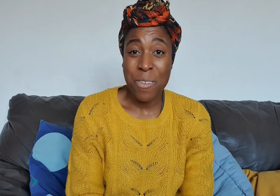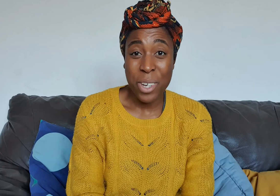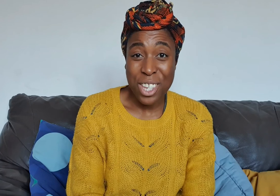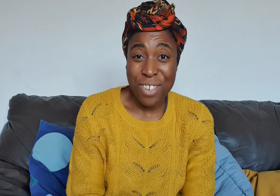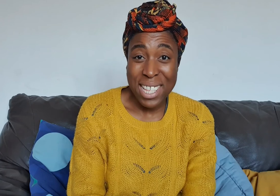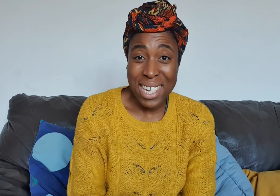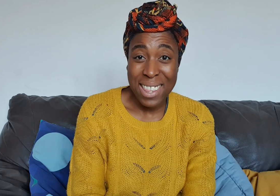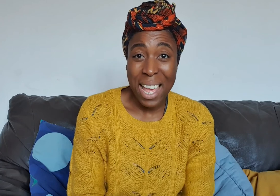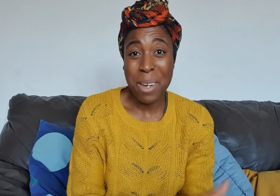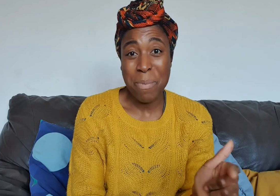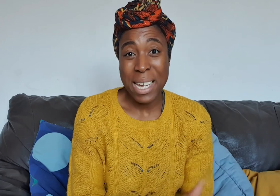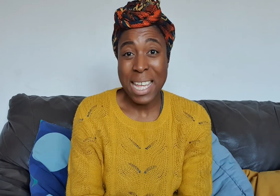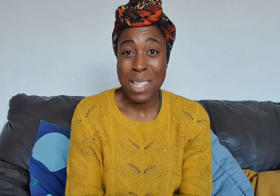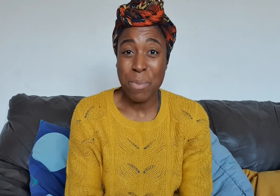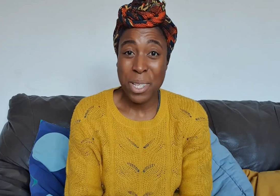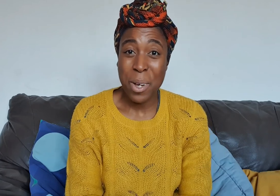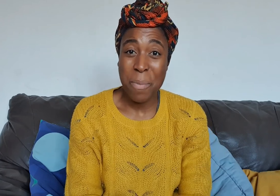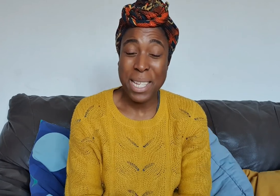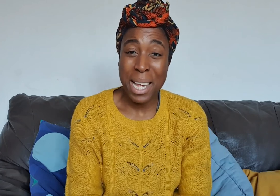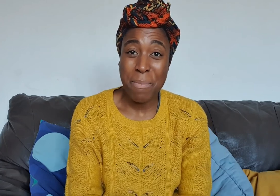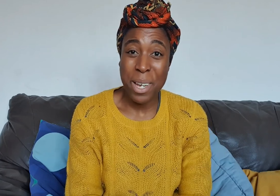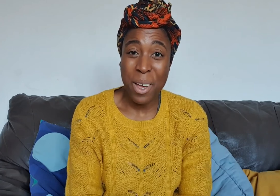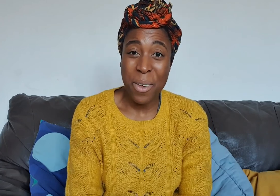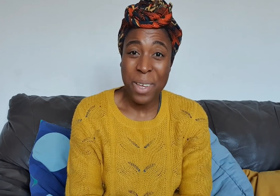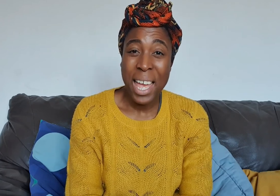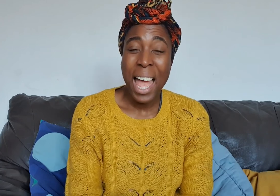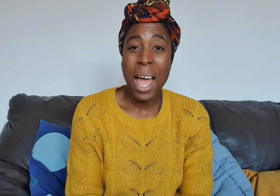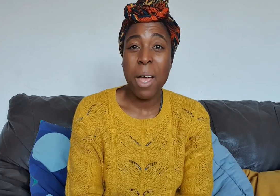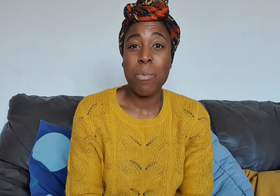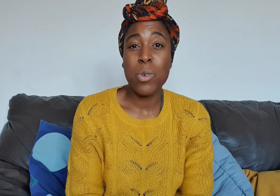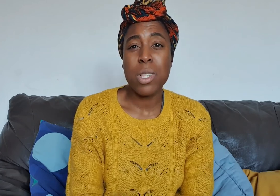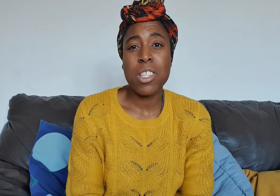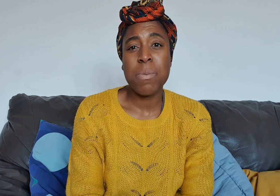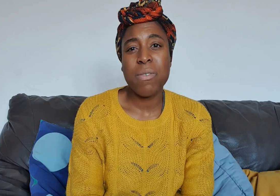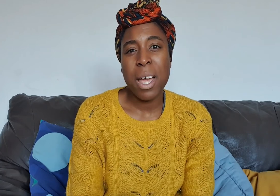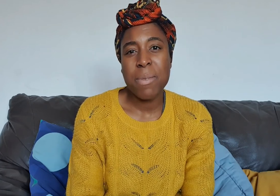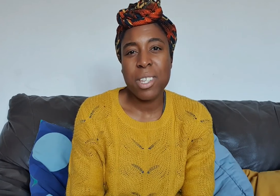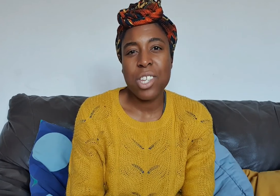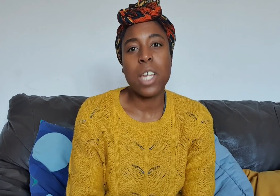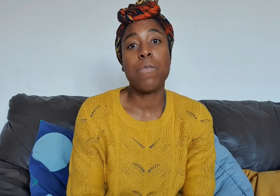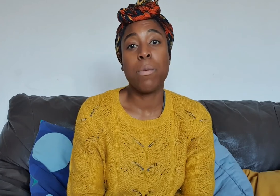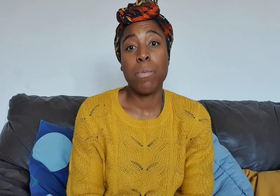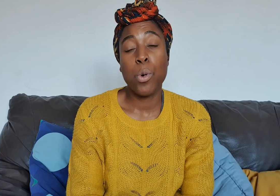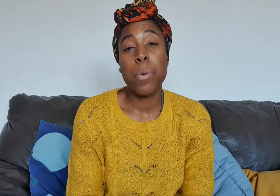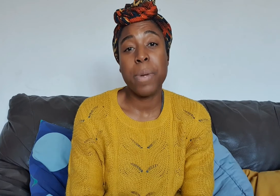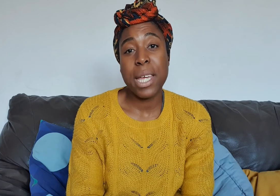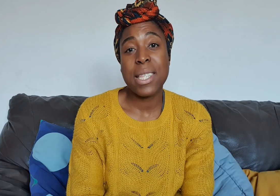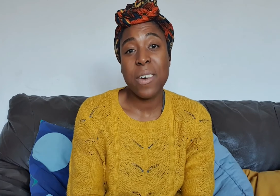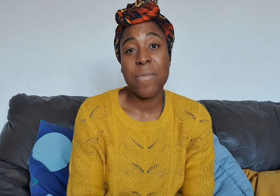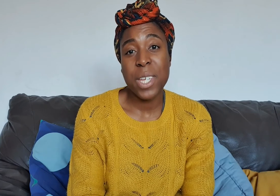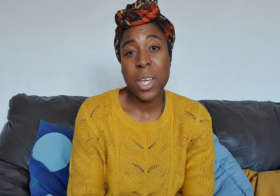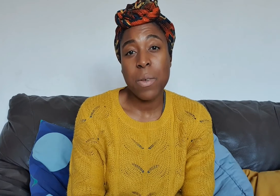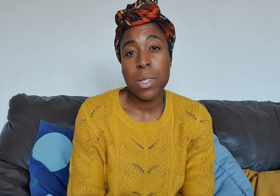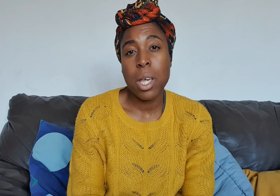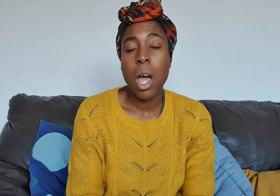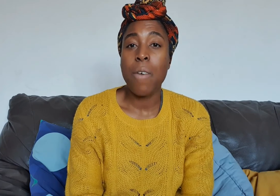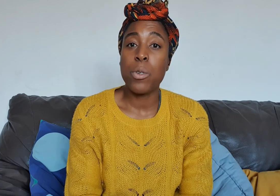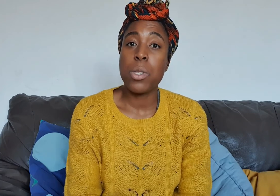you're interested in that, please put a comment down below. Also subscribe to the channel for more BSL videos. I've also